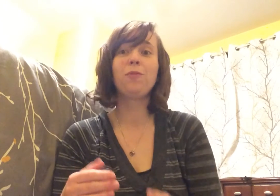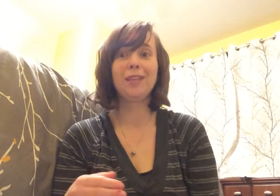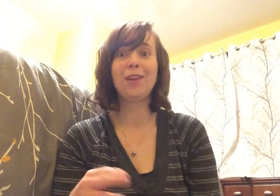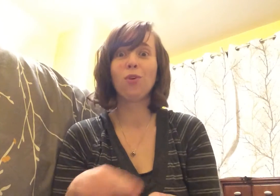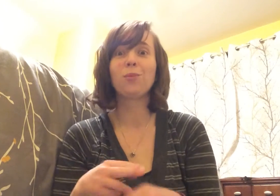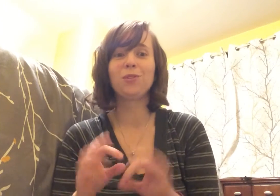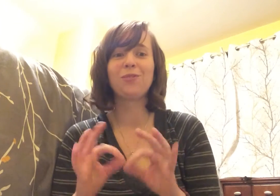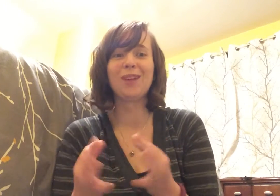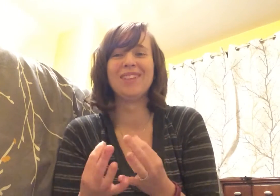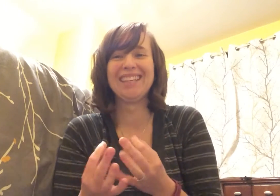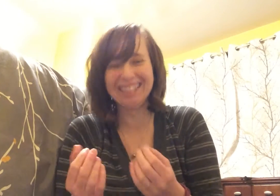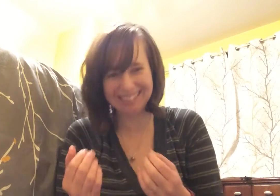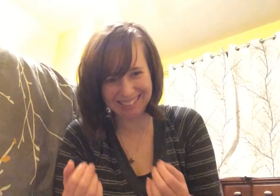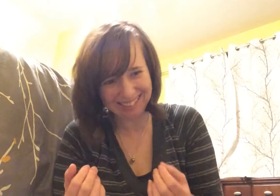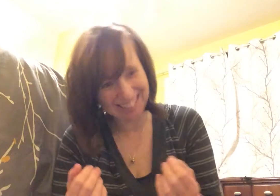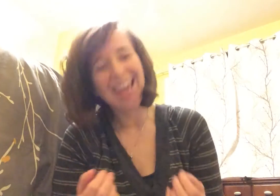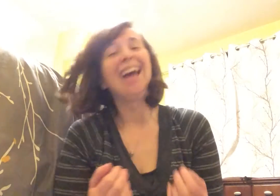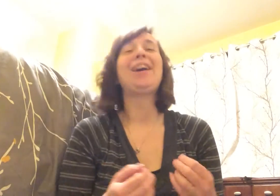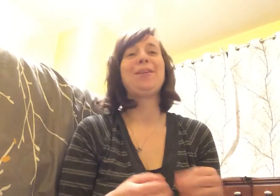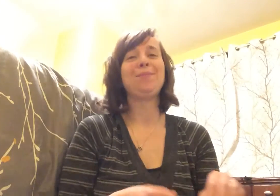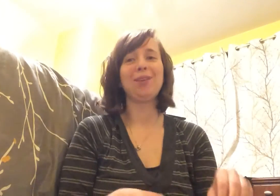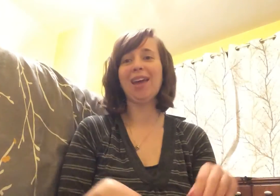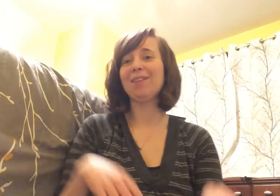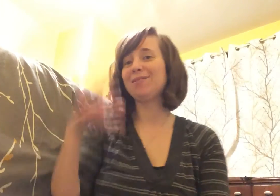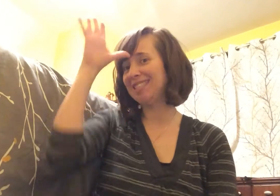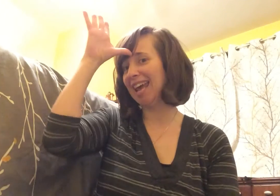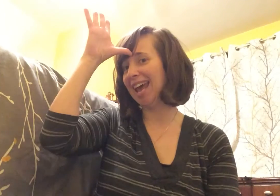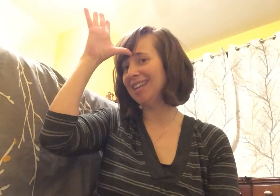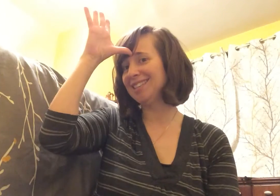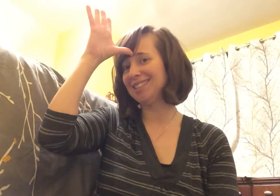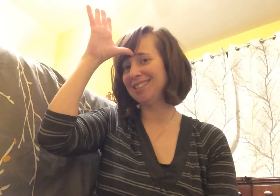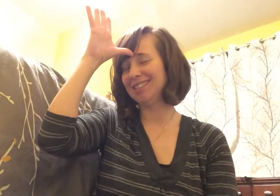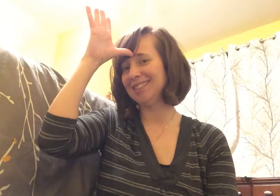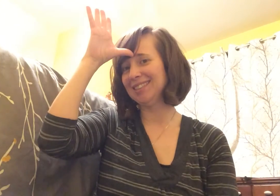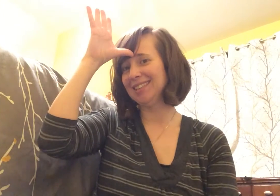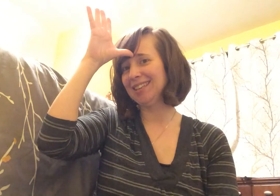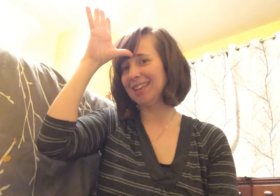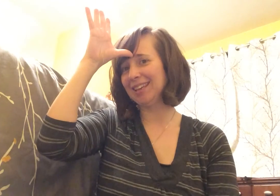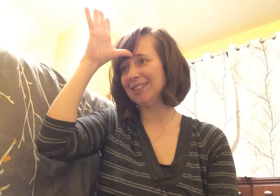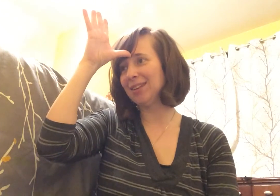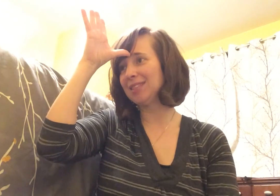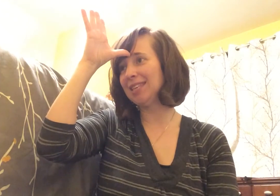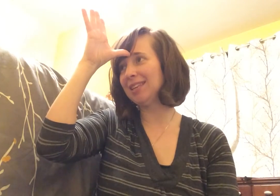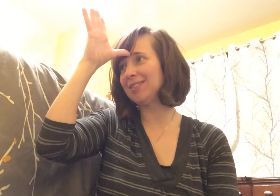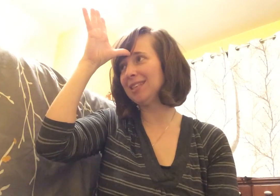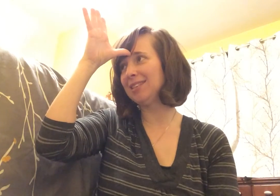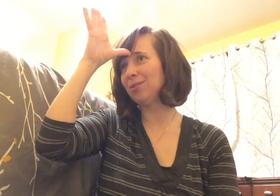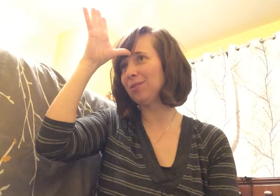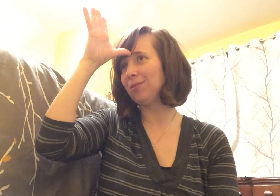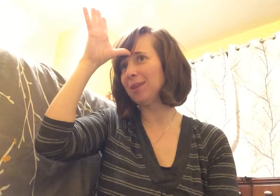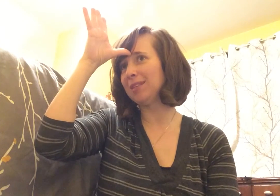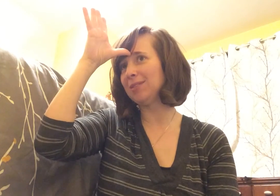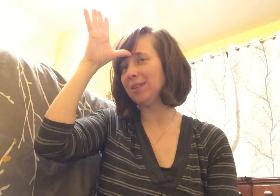hopefully a normal family. You have dad. So I've seen two different ways of doing